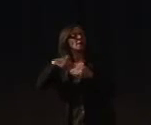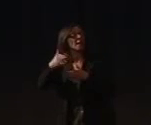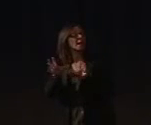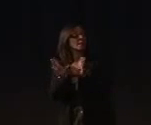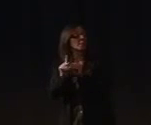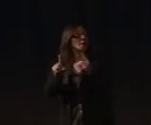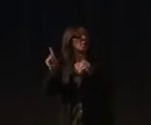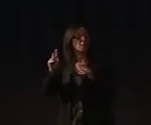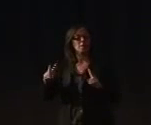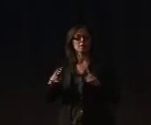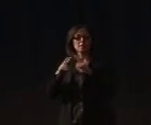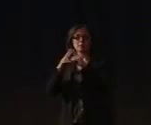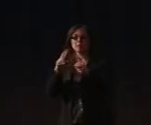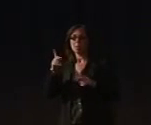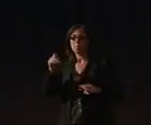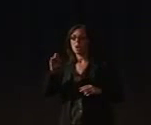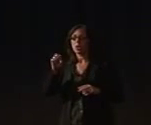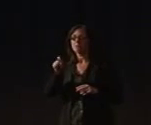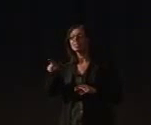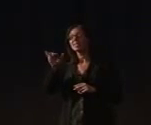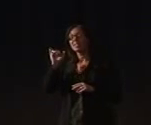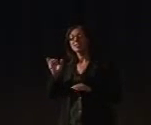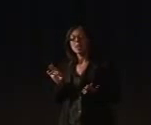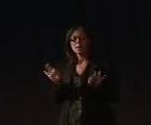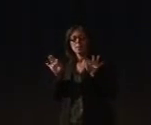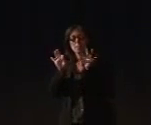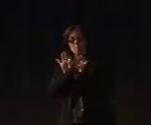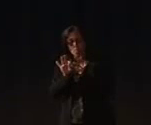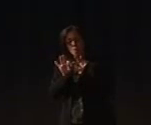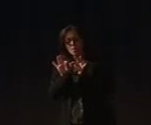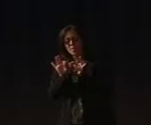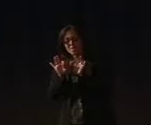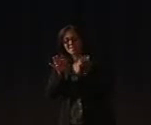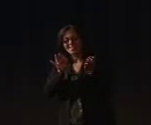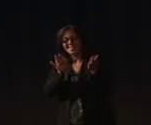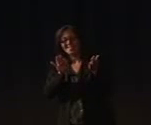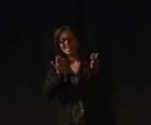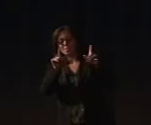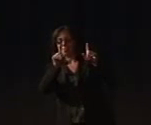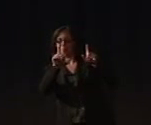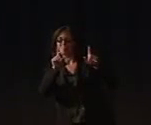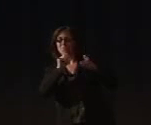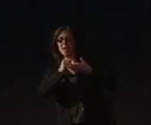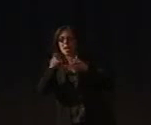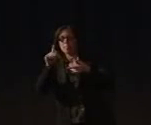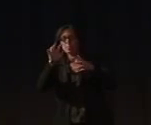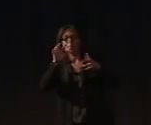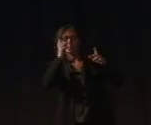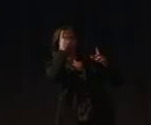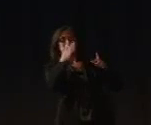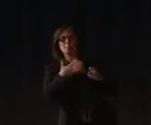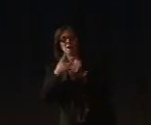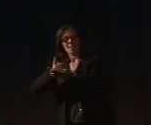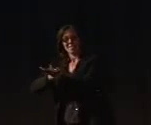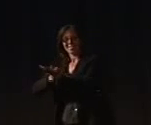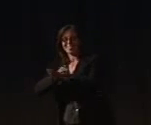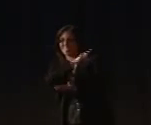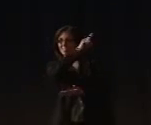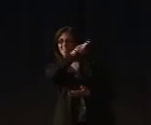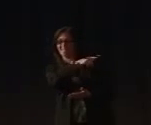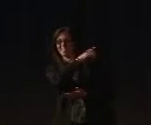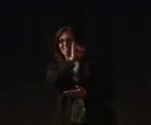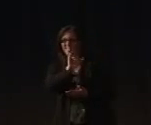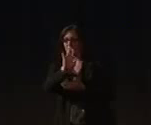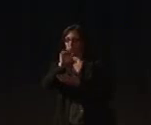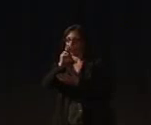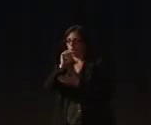important sort of framework for my interest in the question. But it's a very moving image where they're all concentrated on rendering not